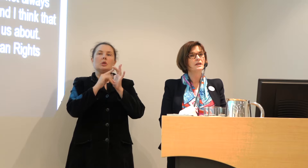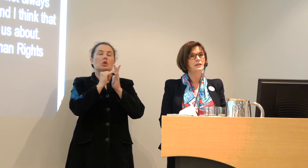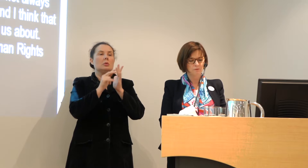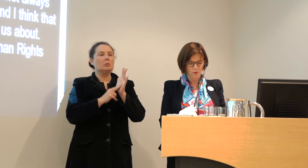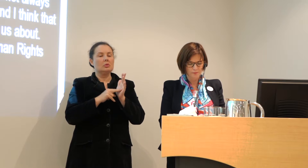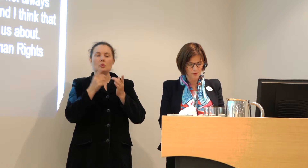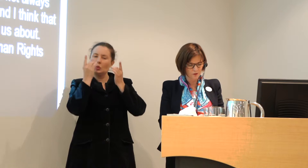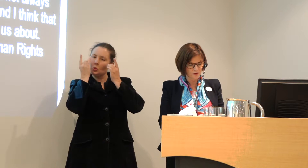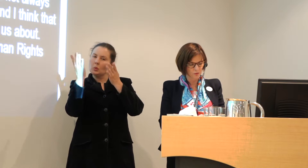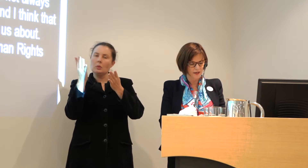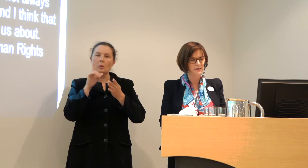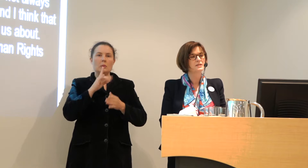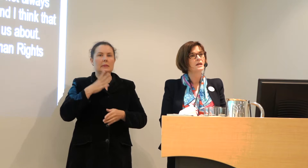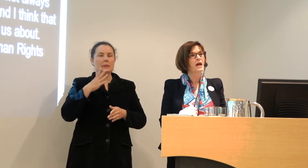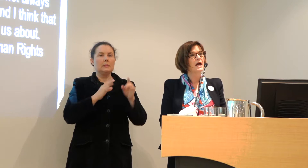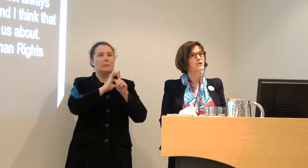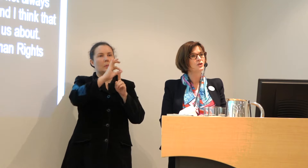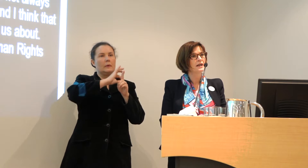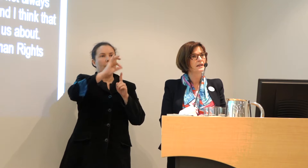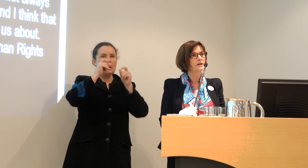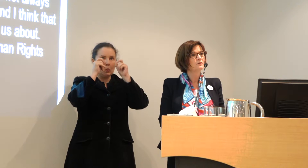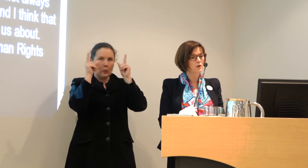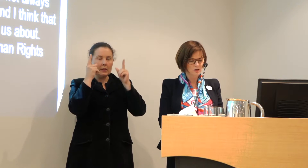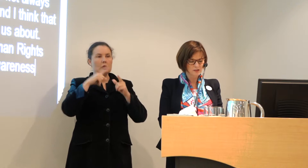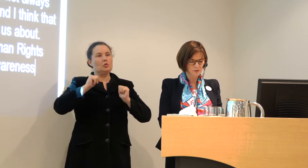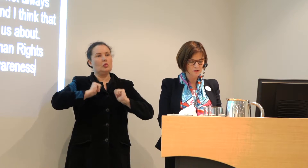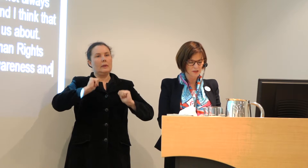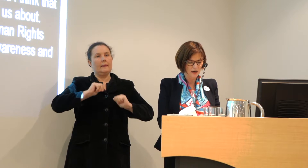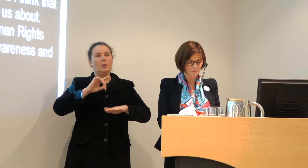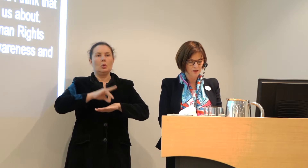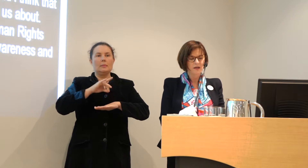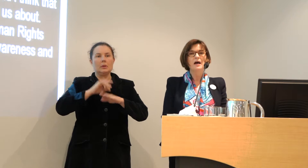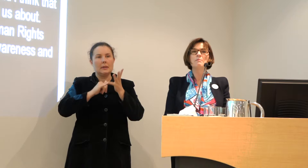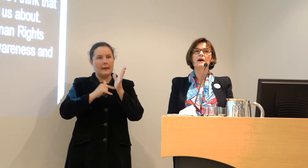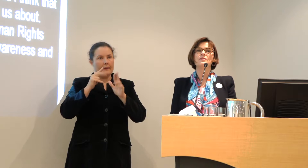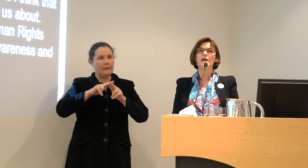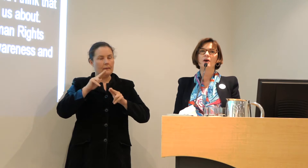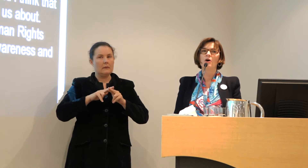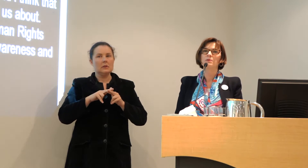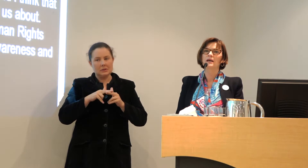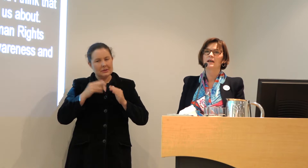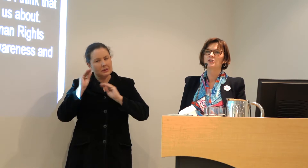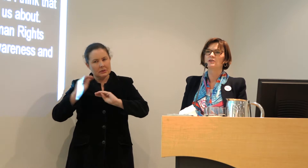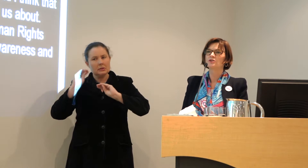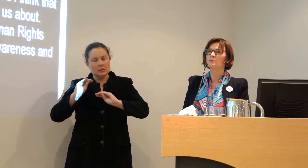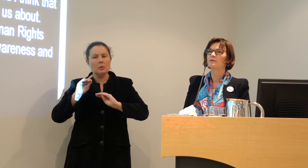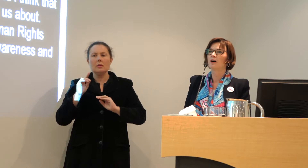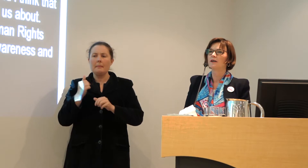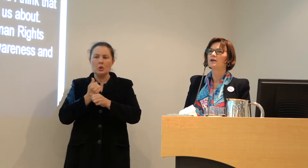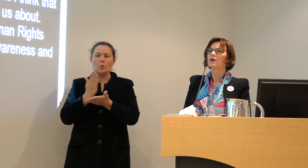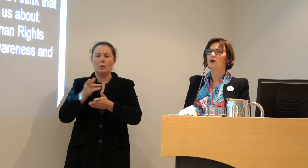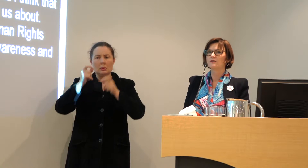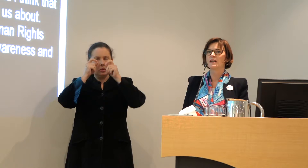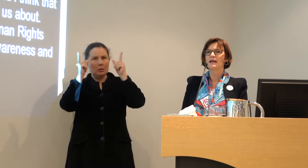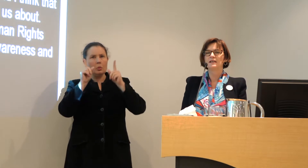the need for improved awareness and training for hospital staff about their obligations to